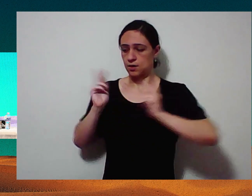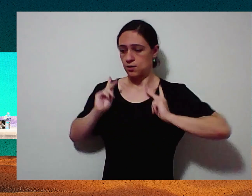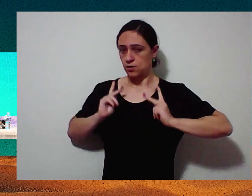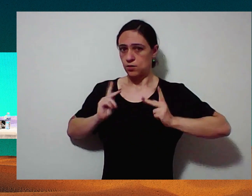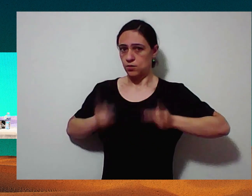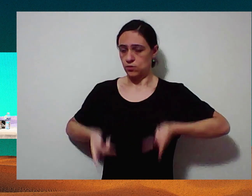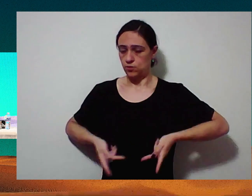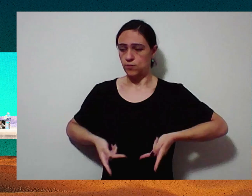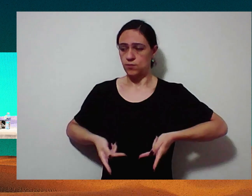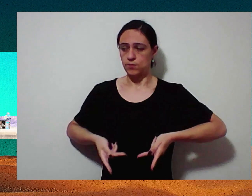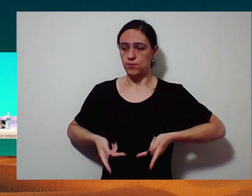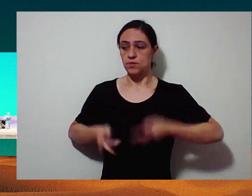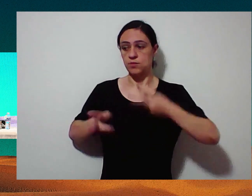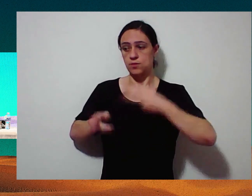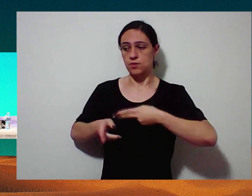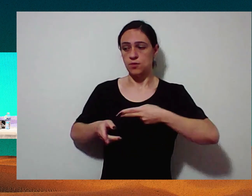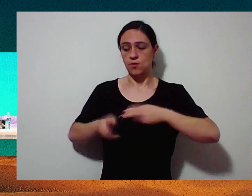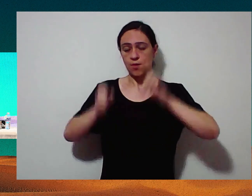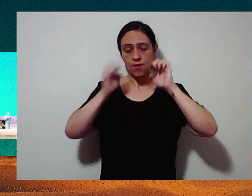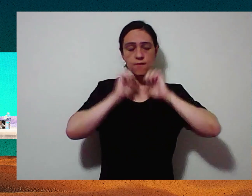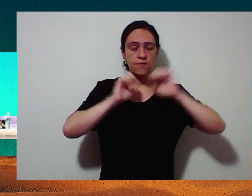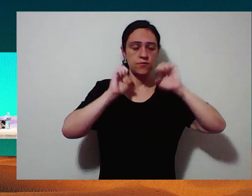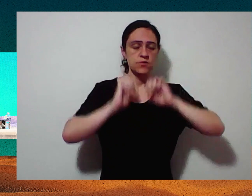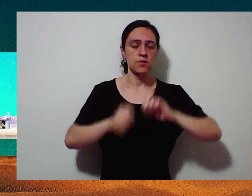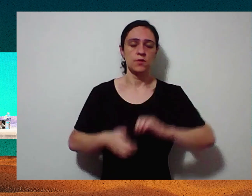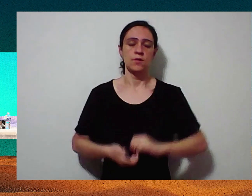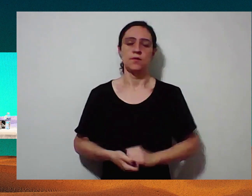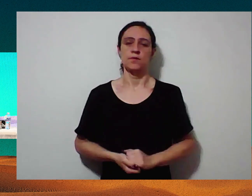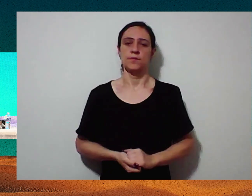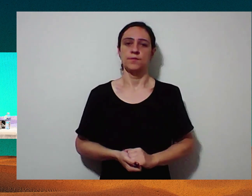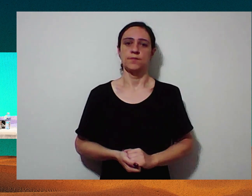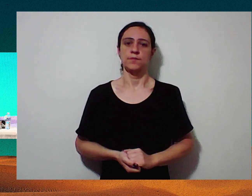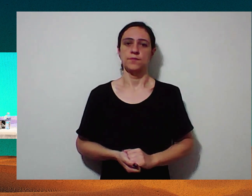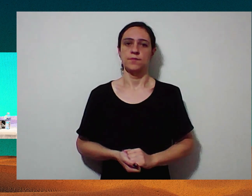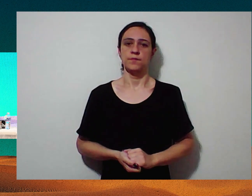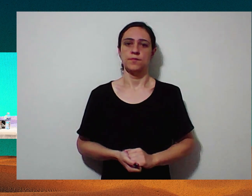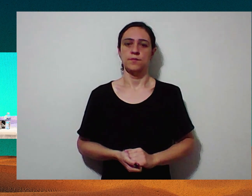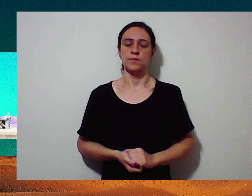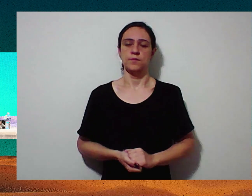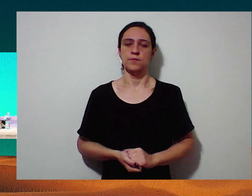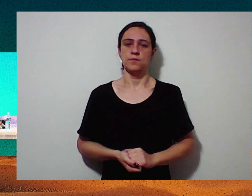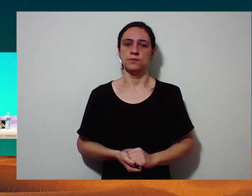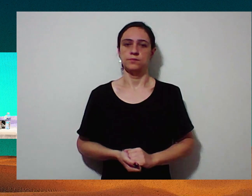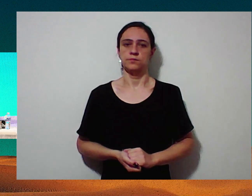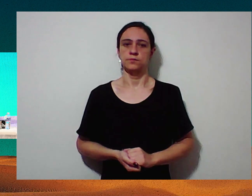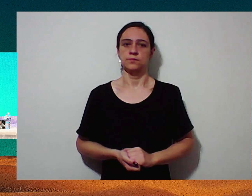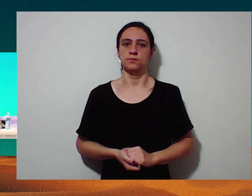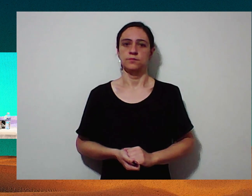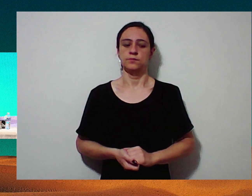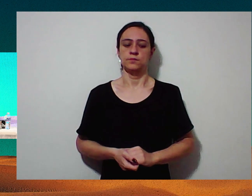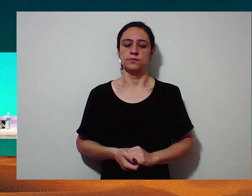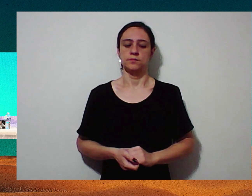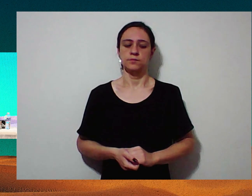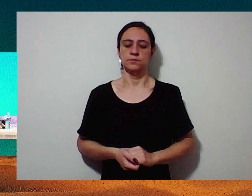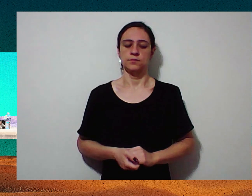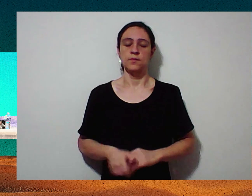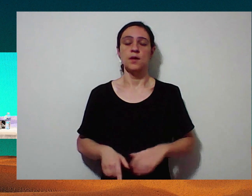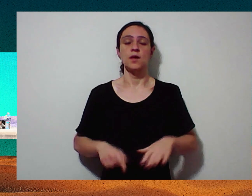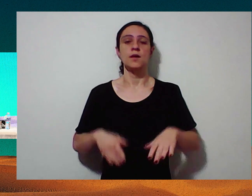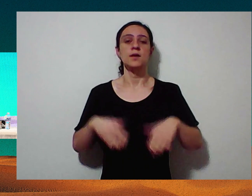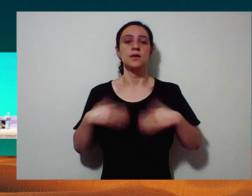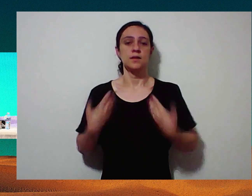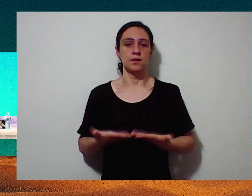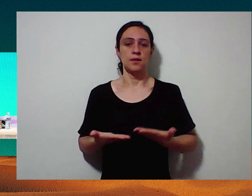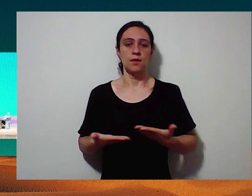Jesus Christ according to my gospel. Então, irmãos, Cristo, Jesus como homem,